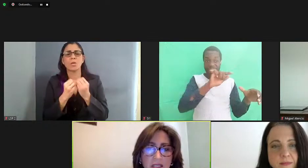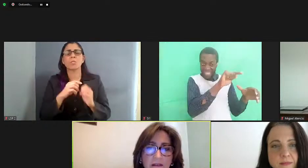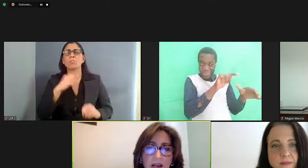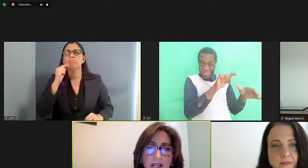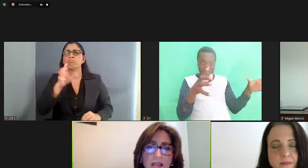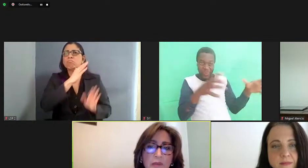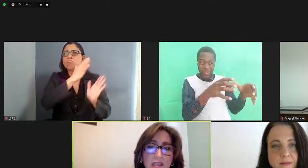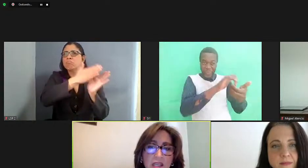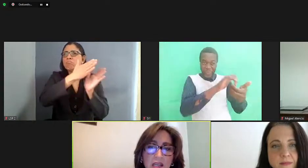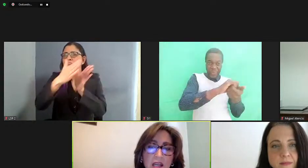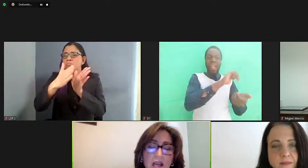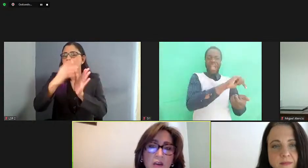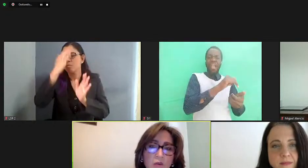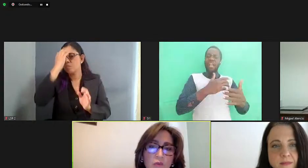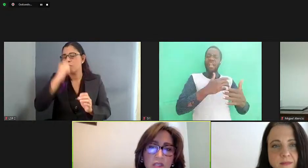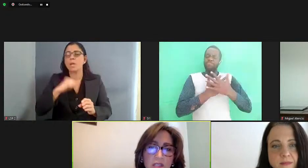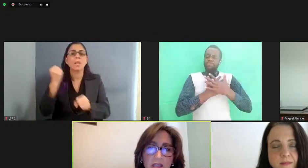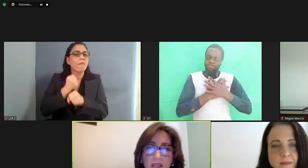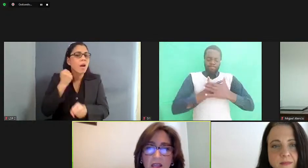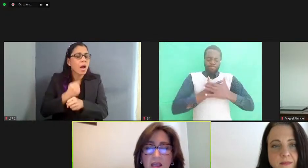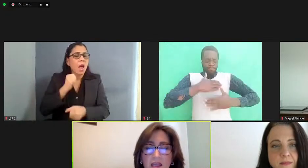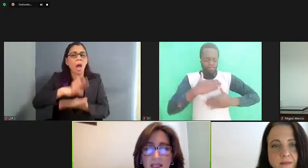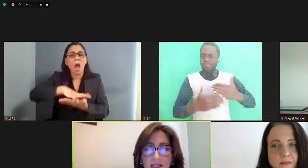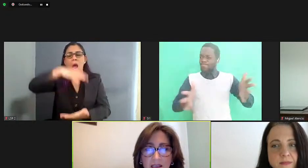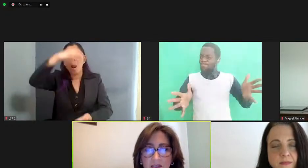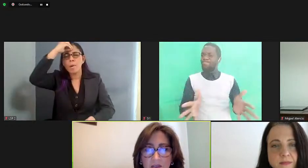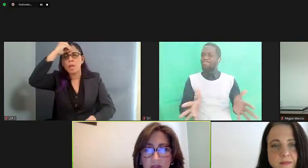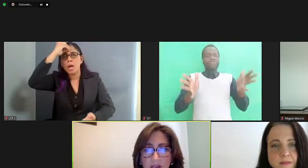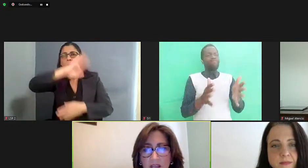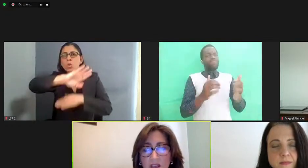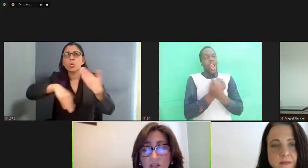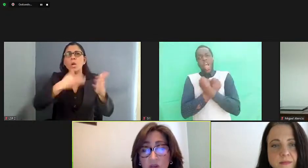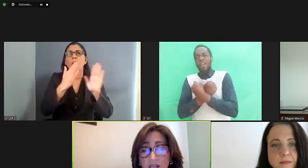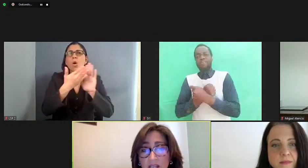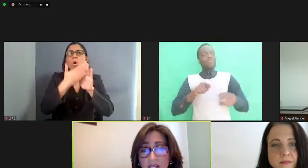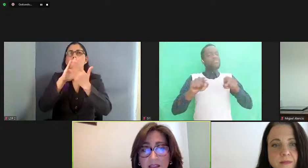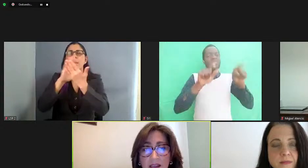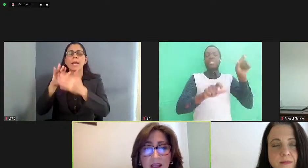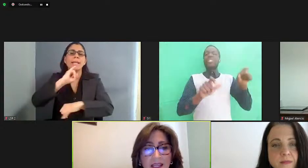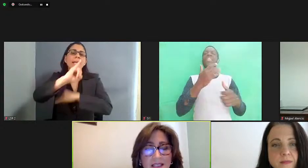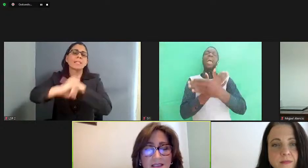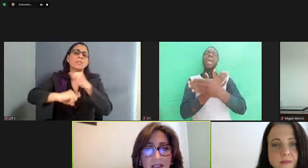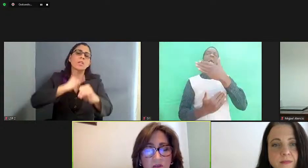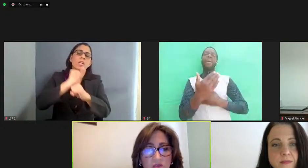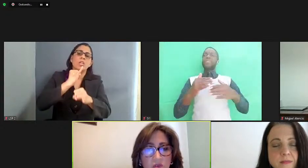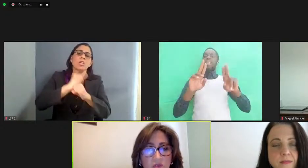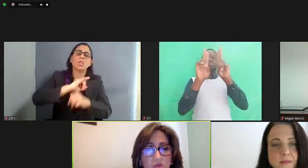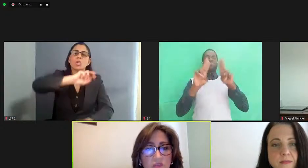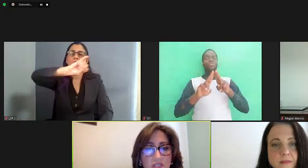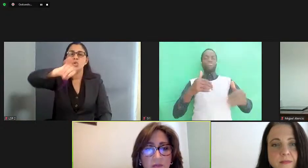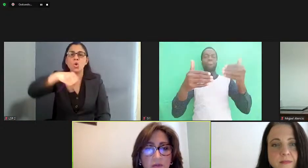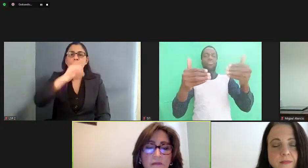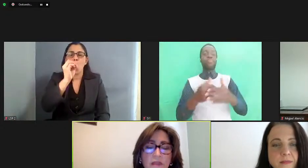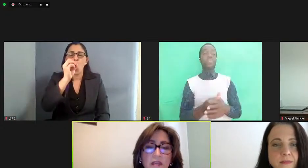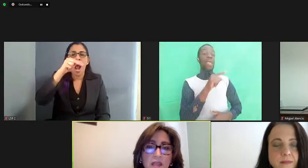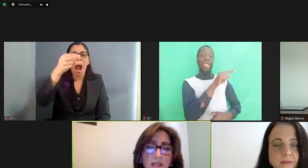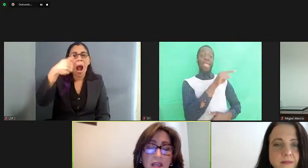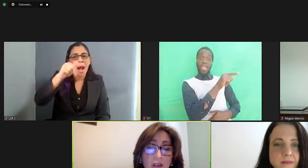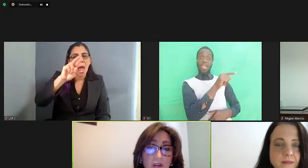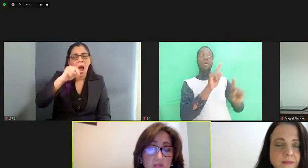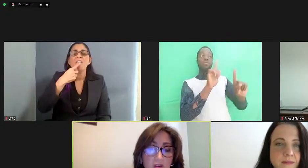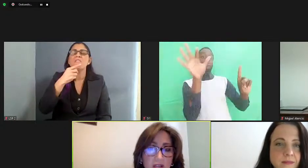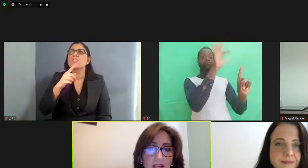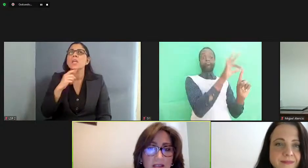y-a-i then her mission is to love and learn and lead this to